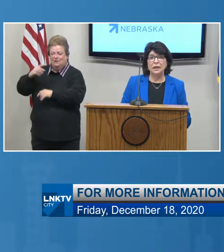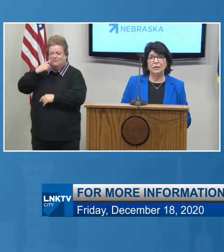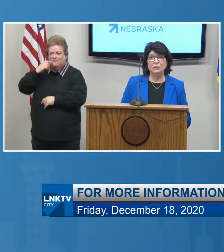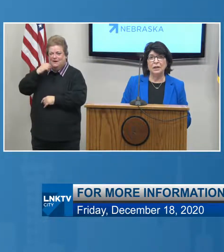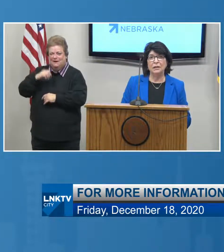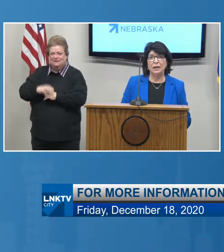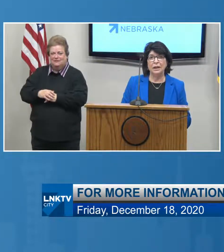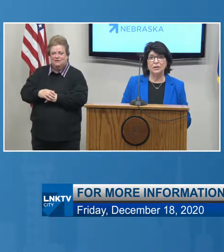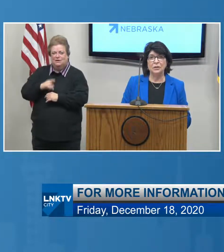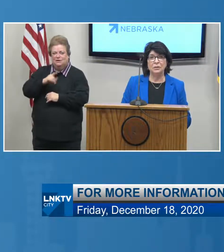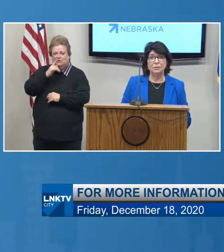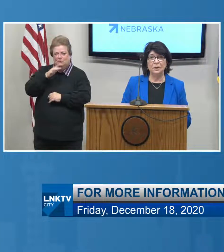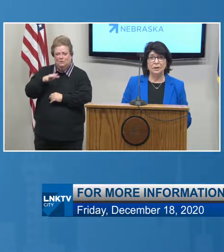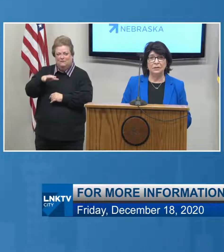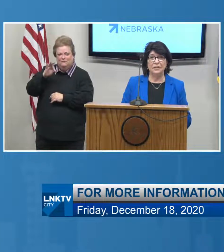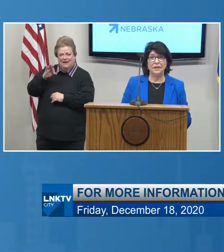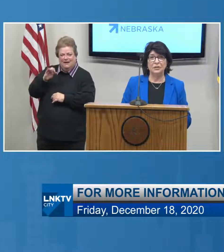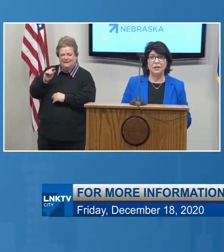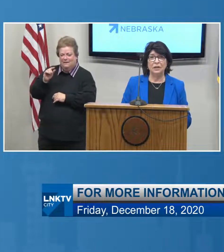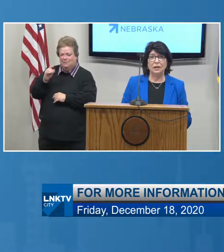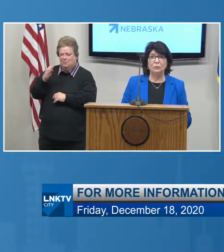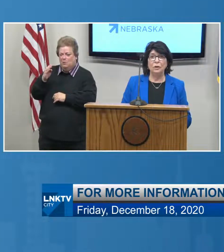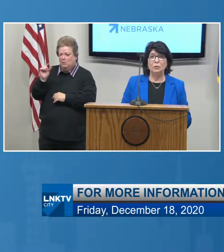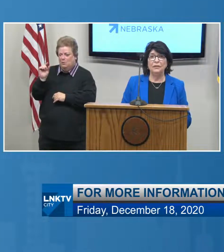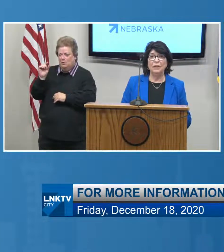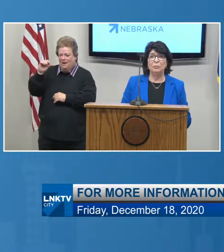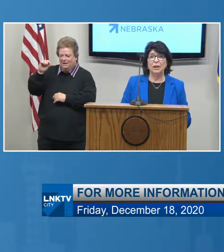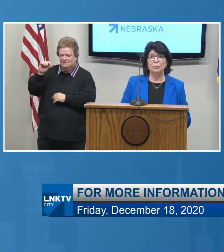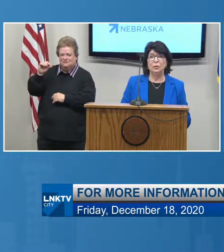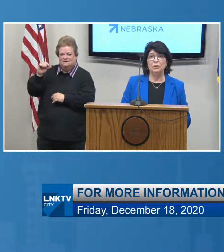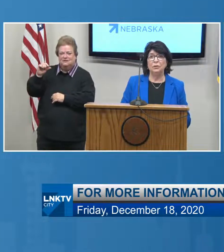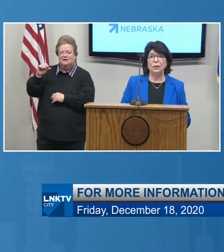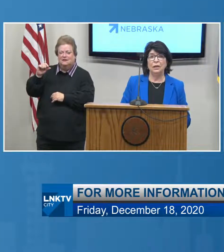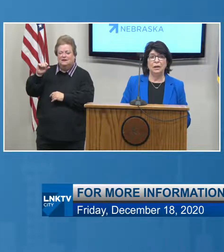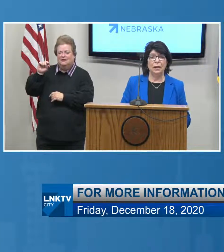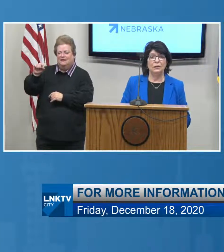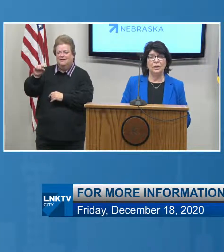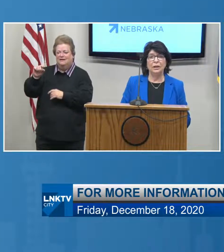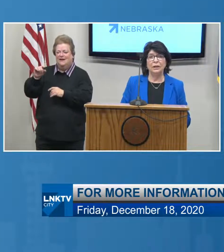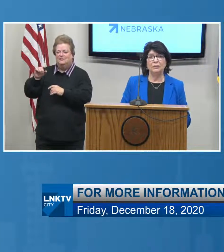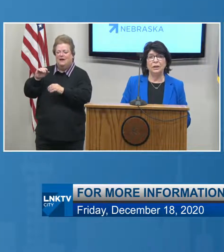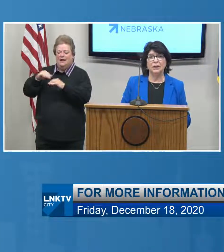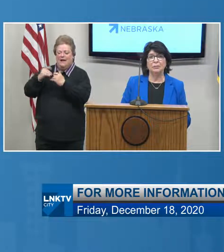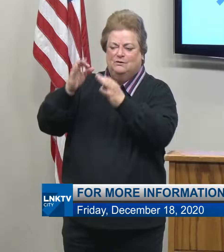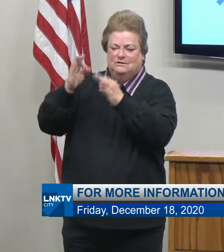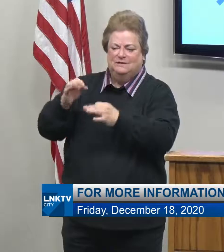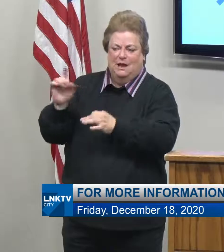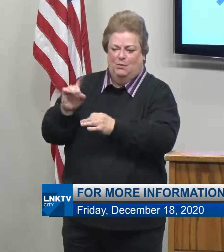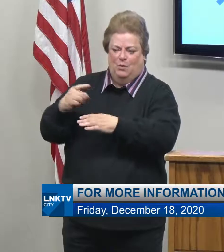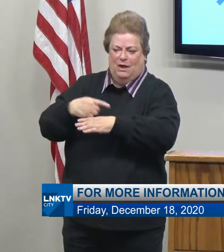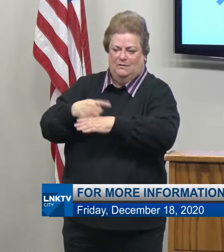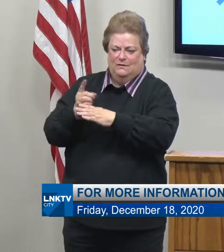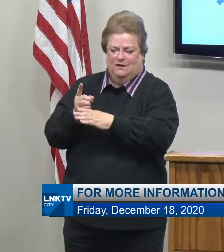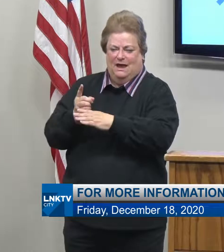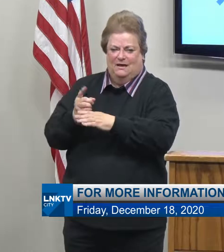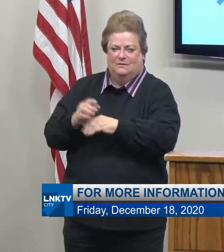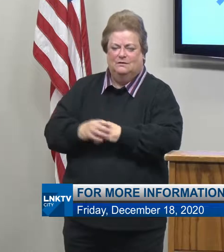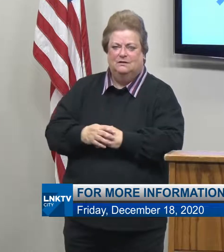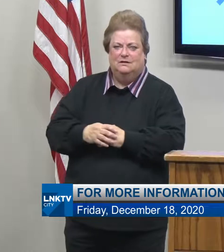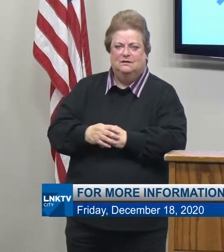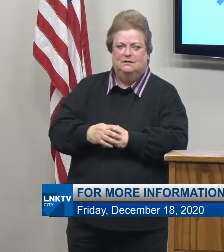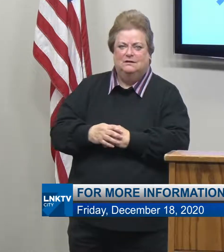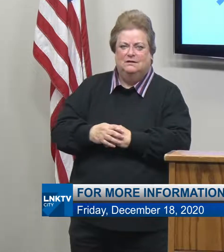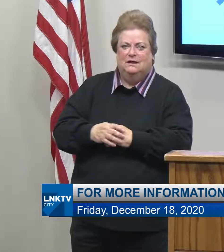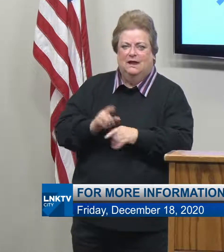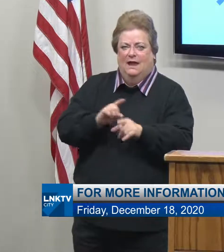risk dial right on the edge of the red section, represented by the blue square outlined in red. As we've